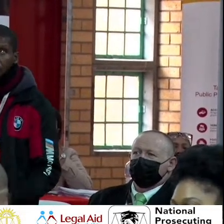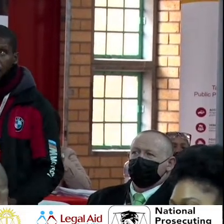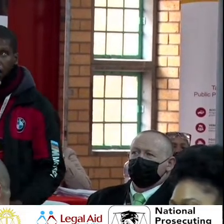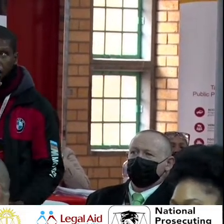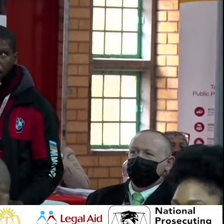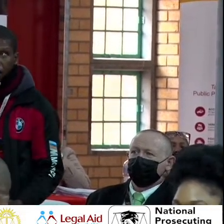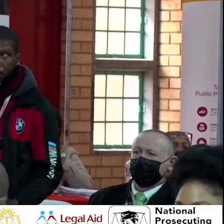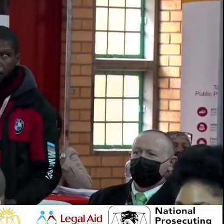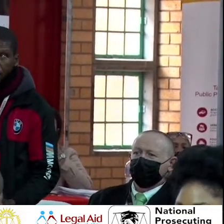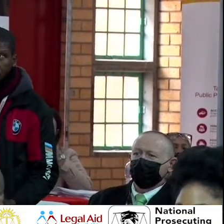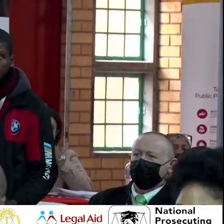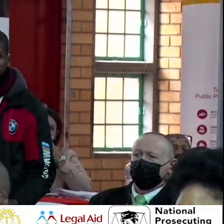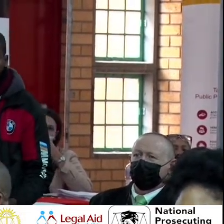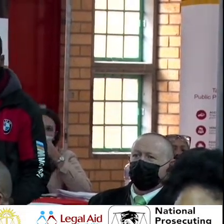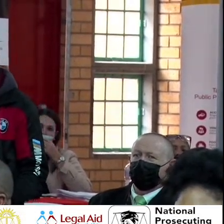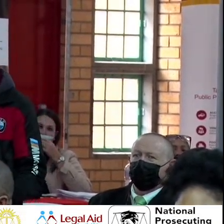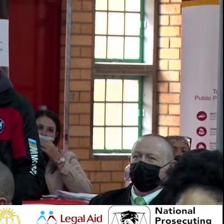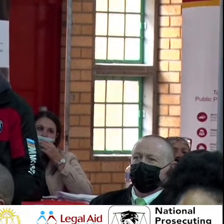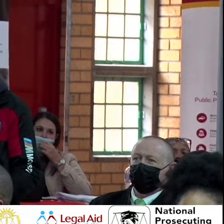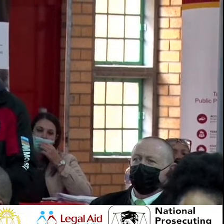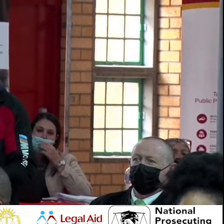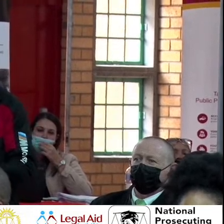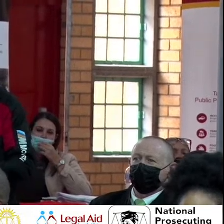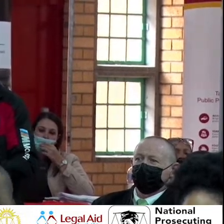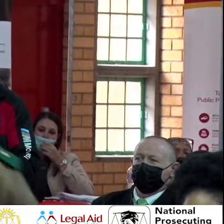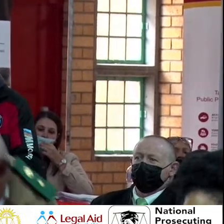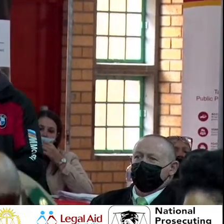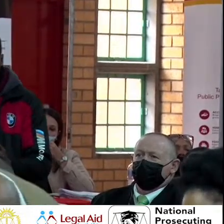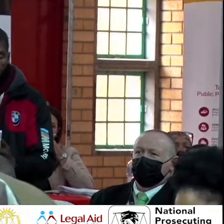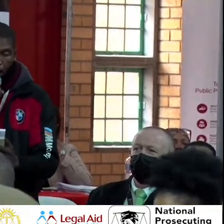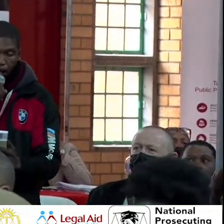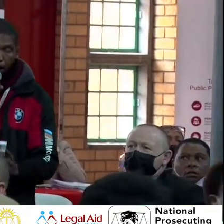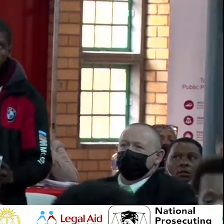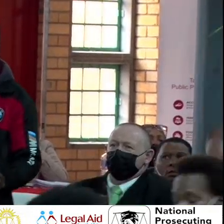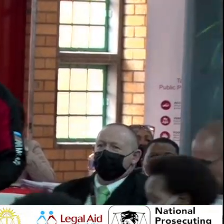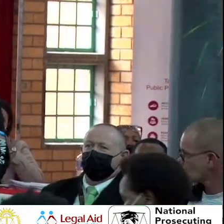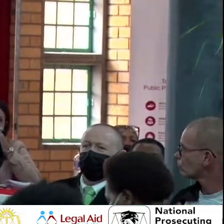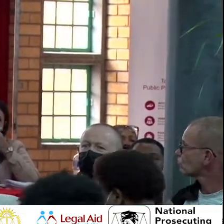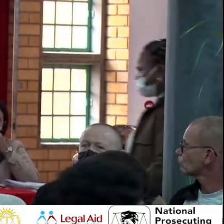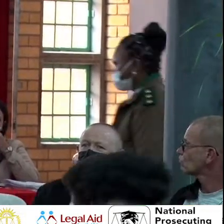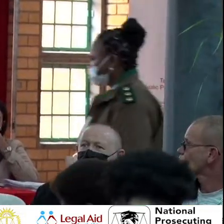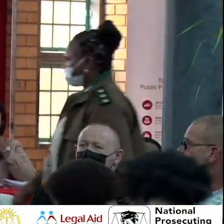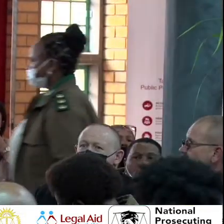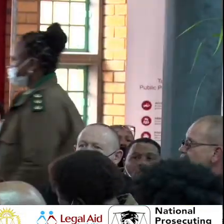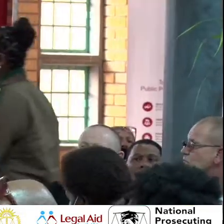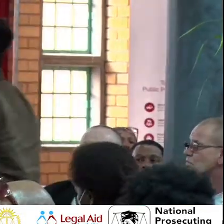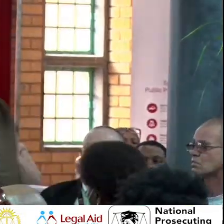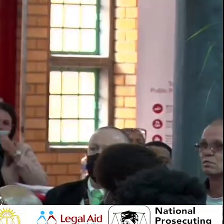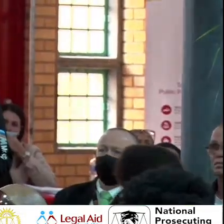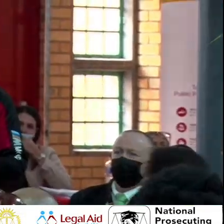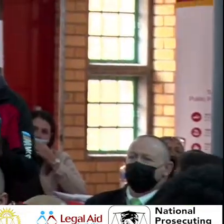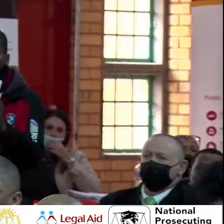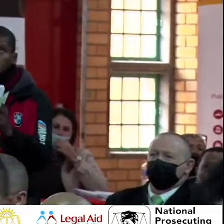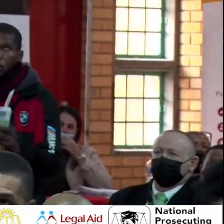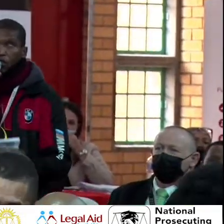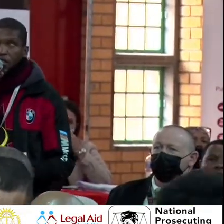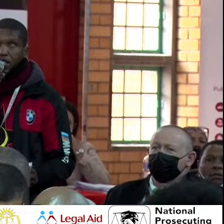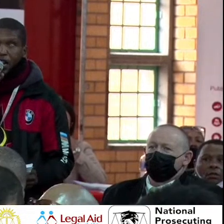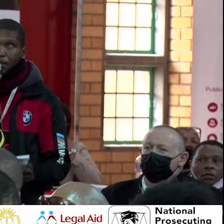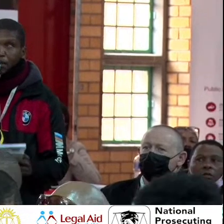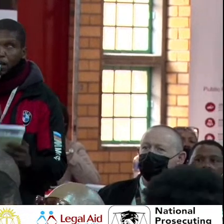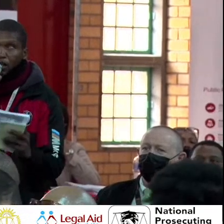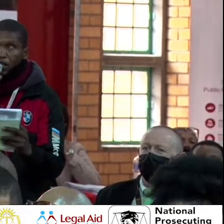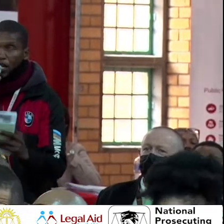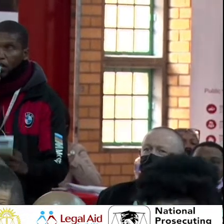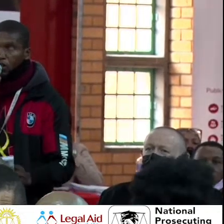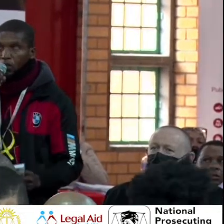I reside in Delft South, number 10 Silverboom Street. I had a lot of questions, but because of the